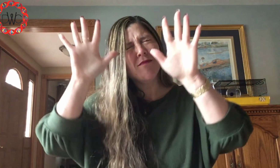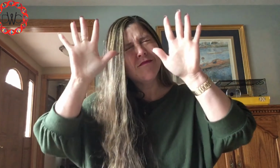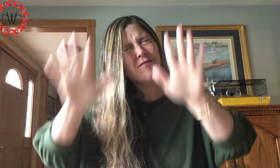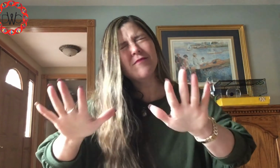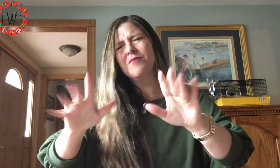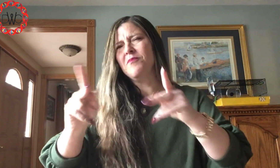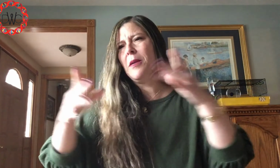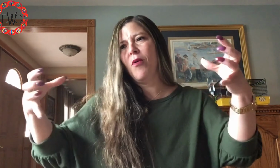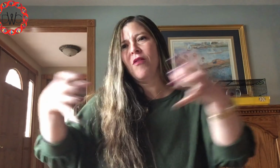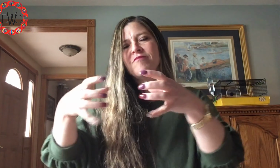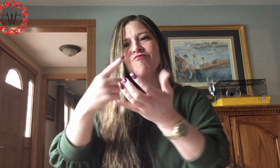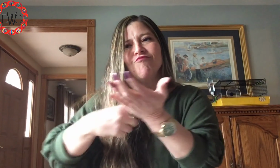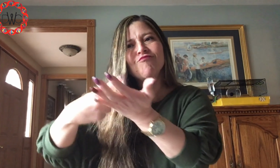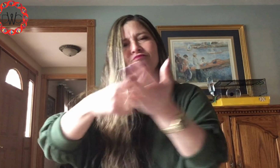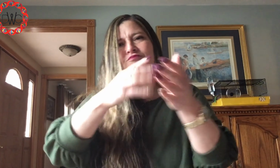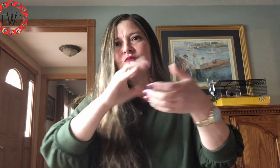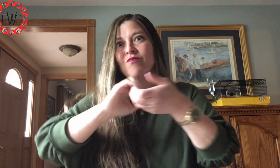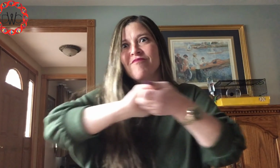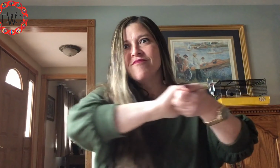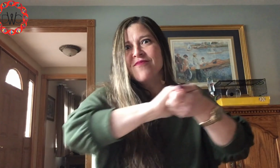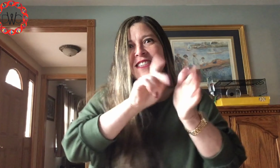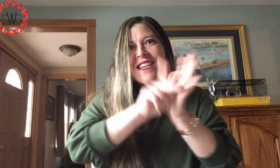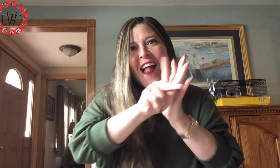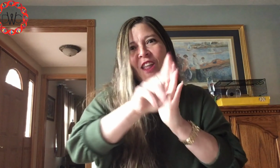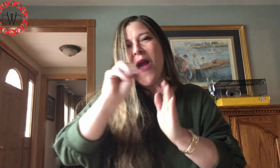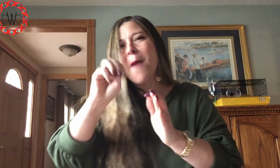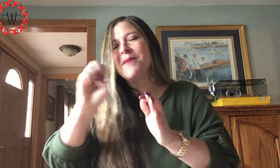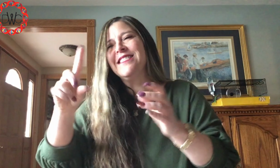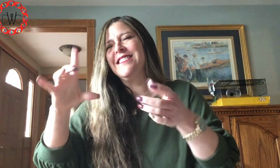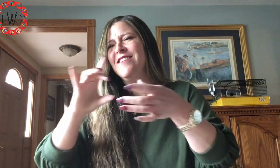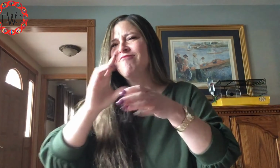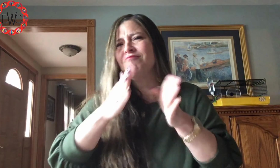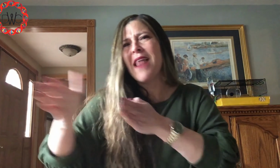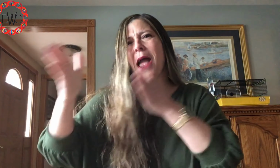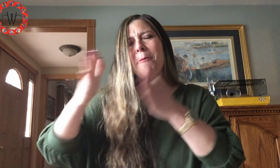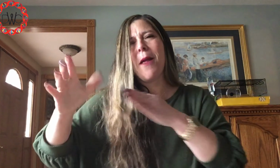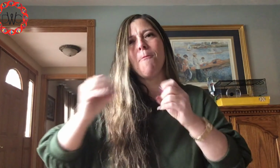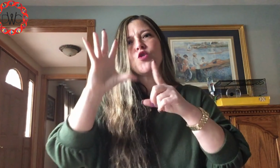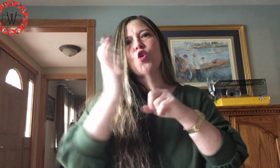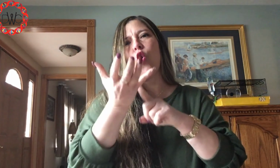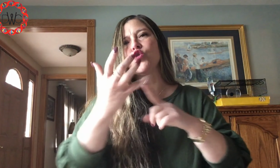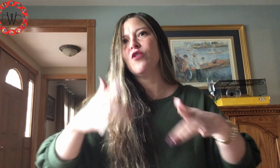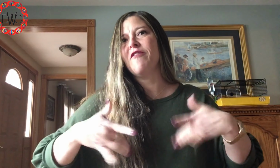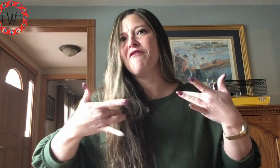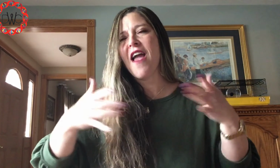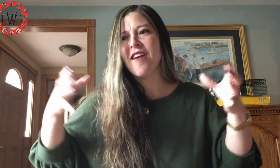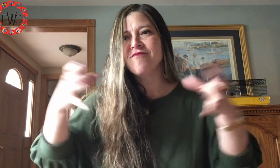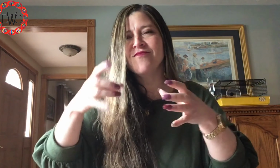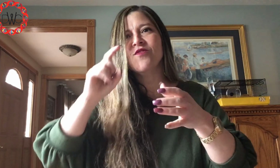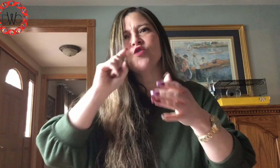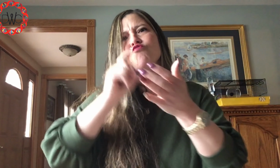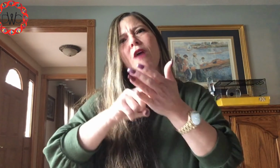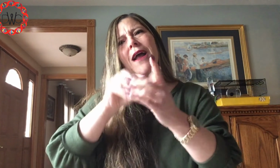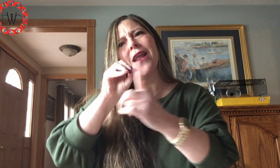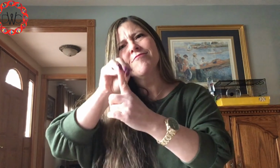of people, and the is the PlanetPan Multicultural Bank. I recognize